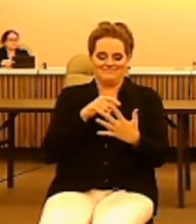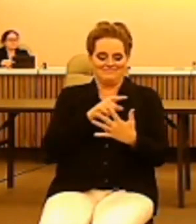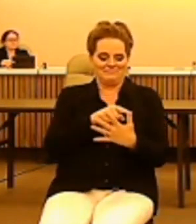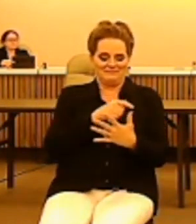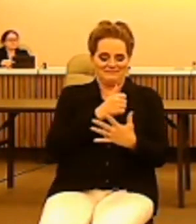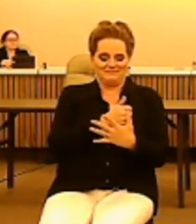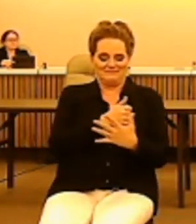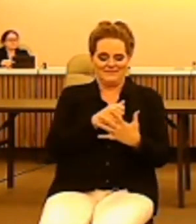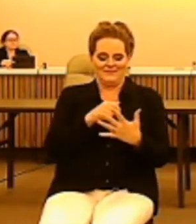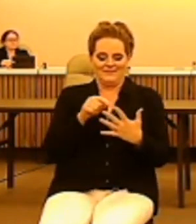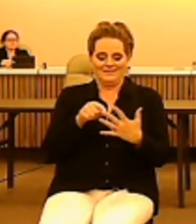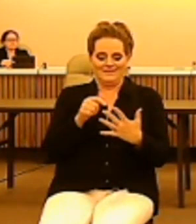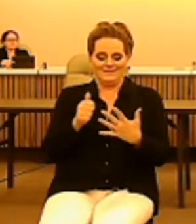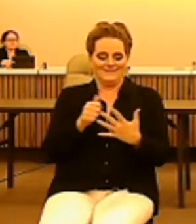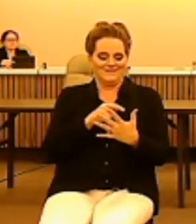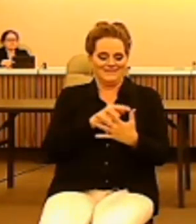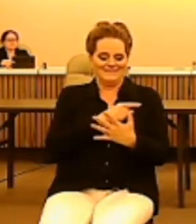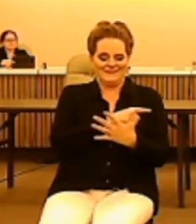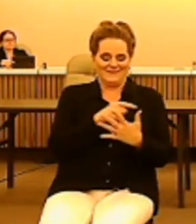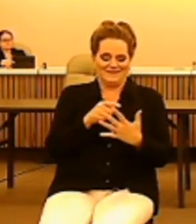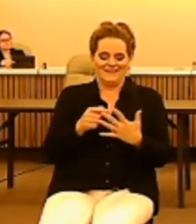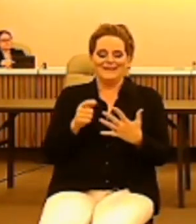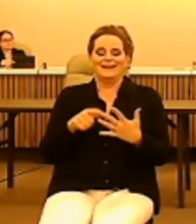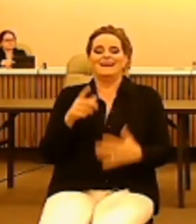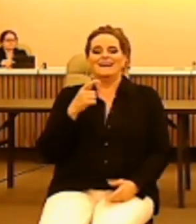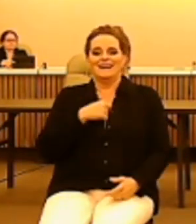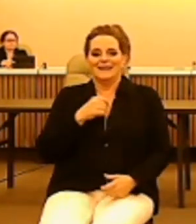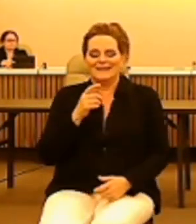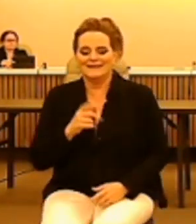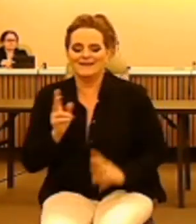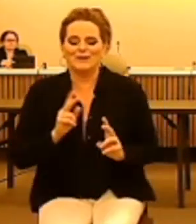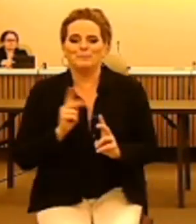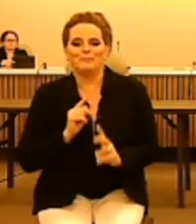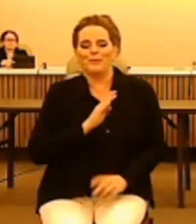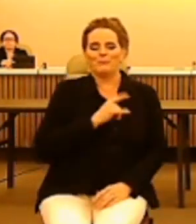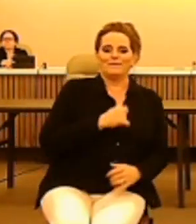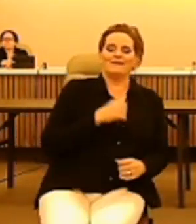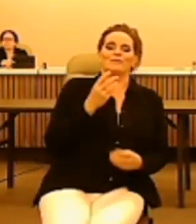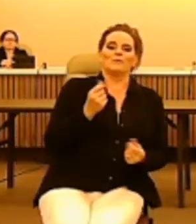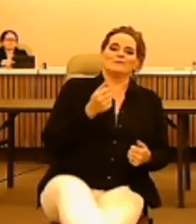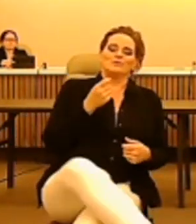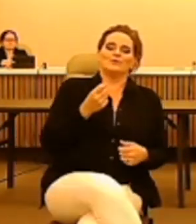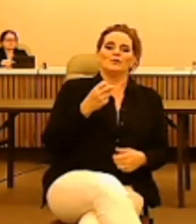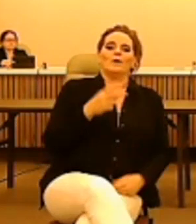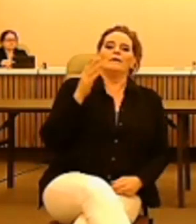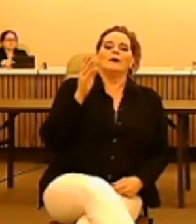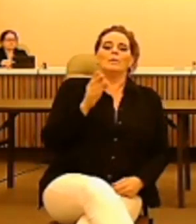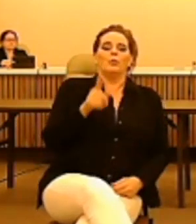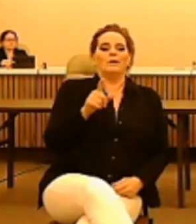Aye. Supervisor Schultz. Aye. Supervisor Schultz and fellow board members, I have resolution number